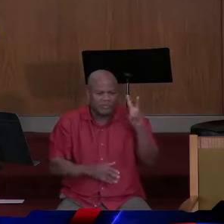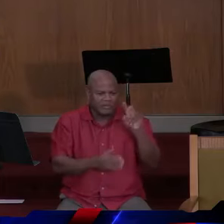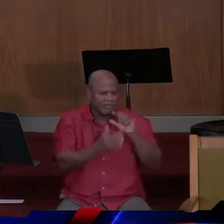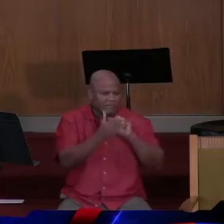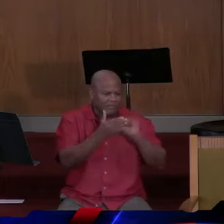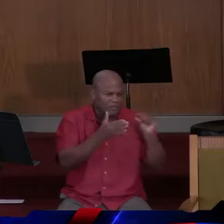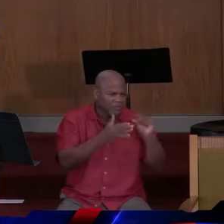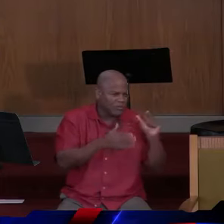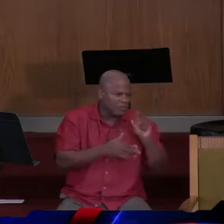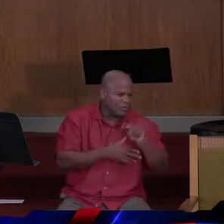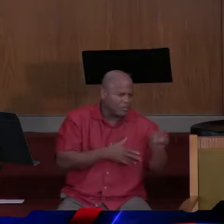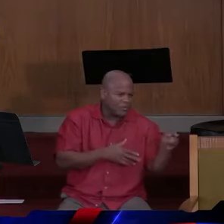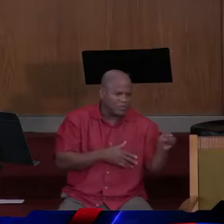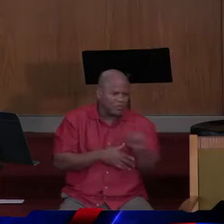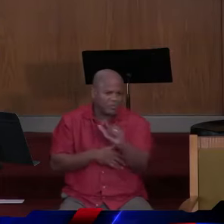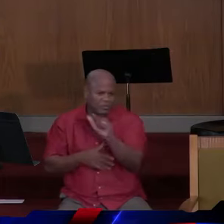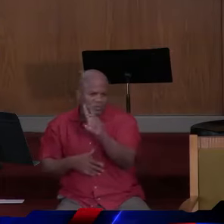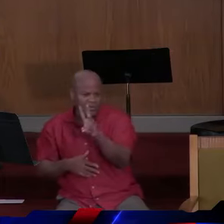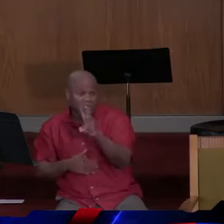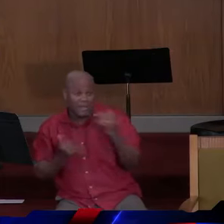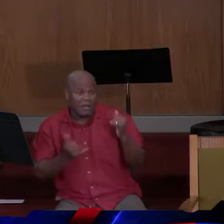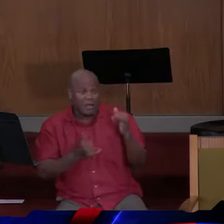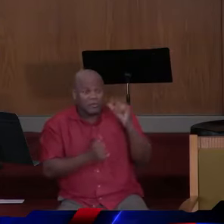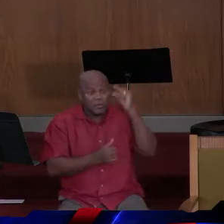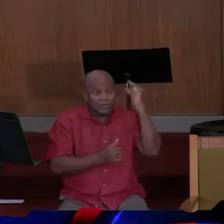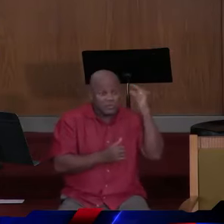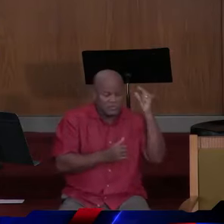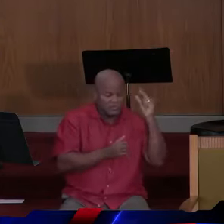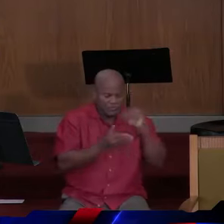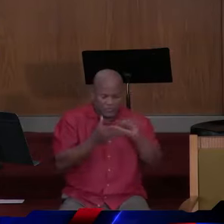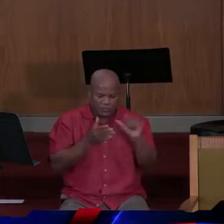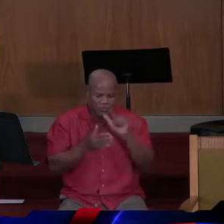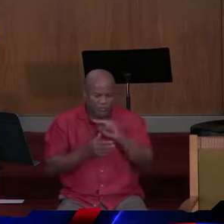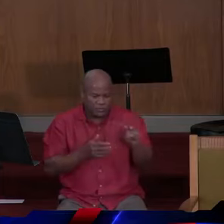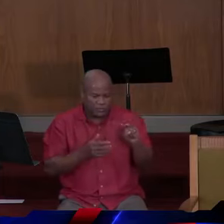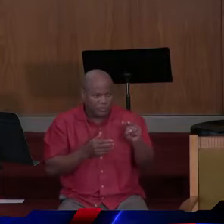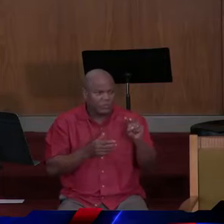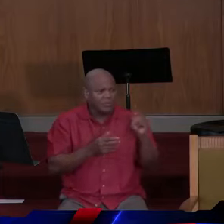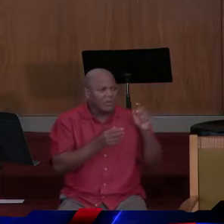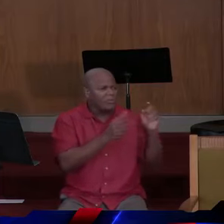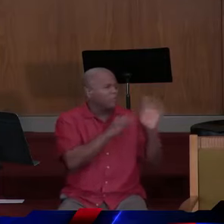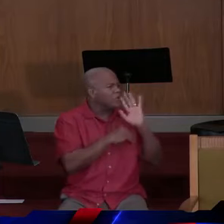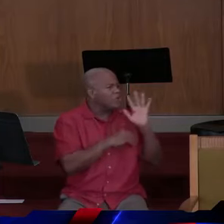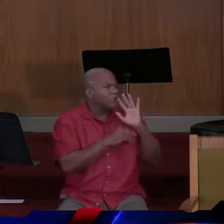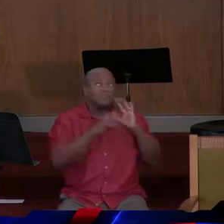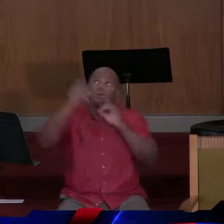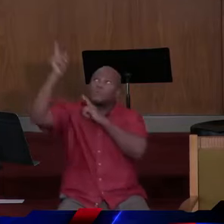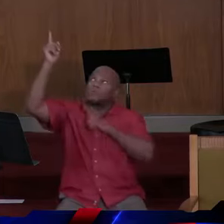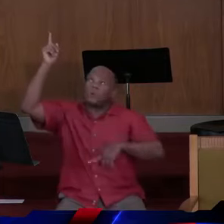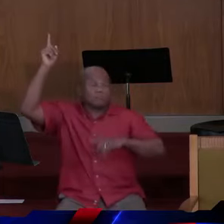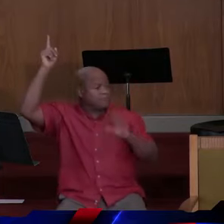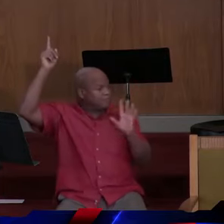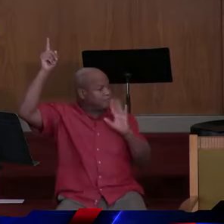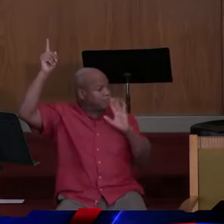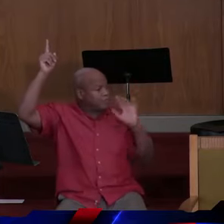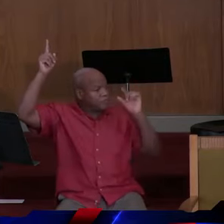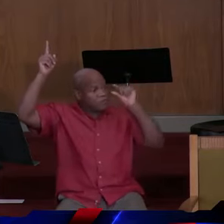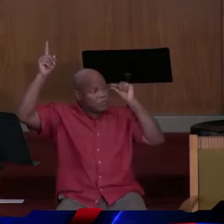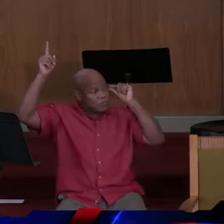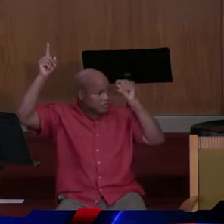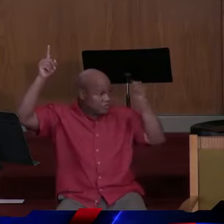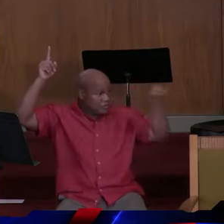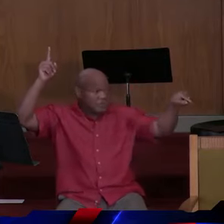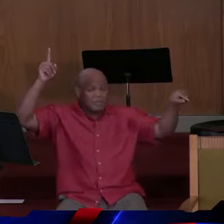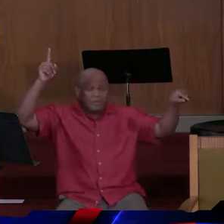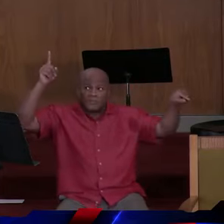Now, this is Moses gets a word from God in verse 22. The Lord spoke to who? Moses. Somebody ought to just shout because God's